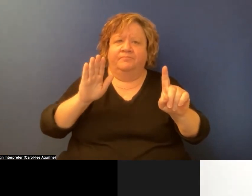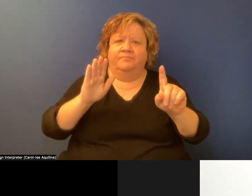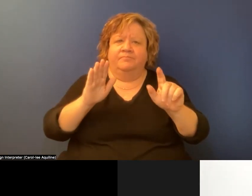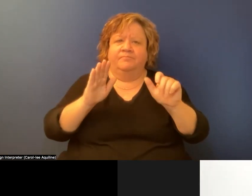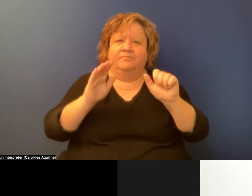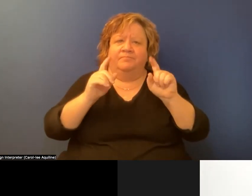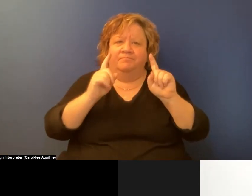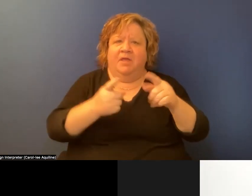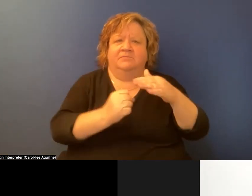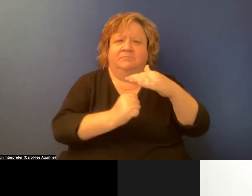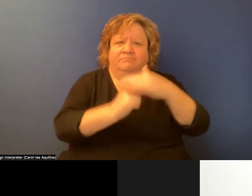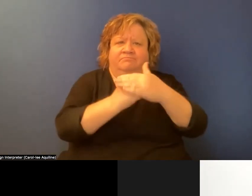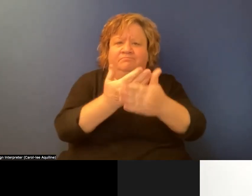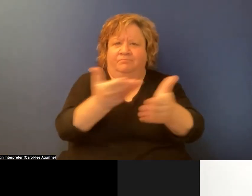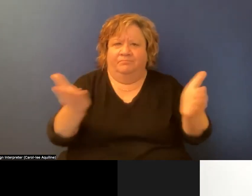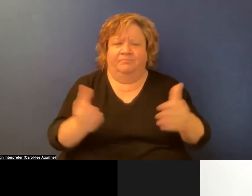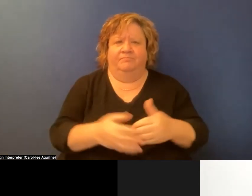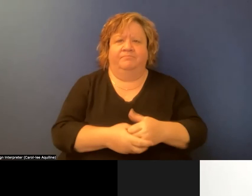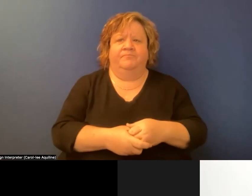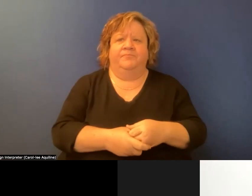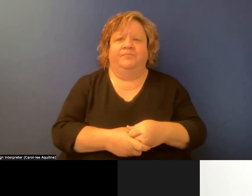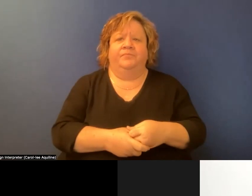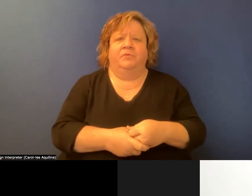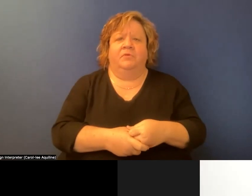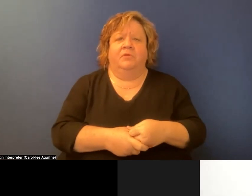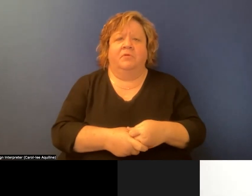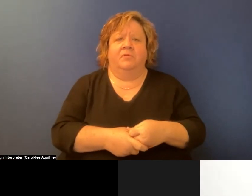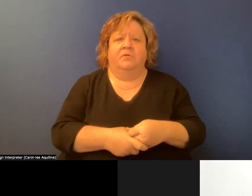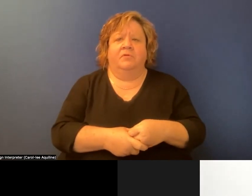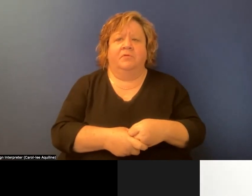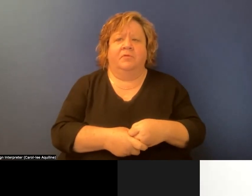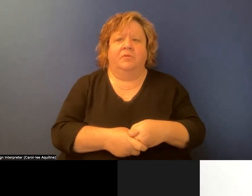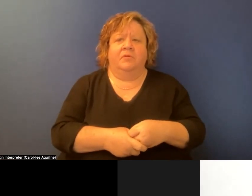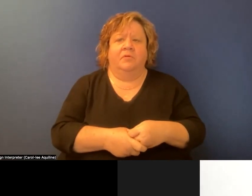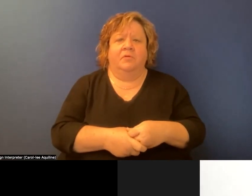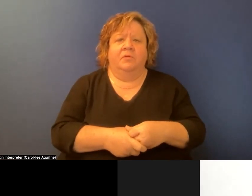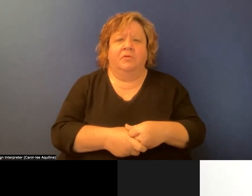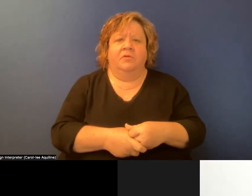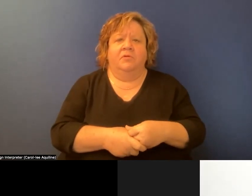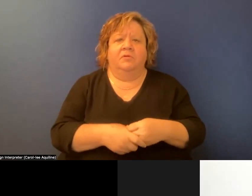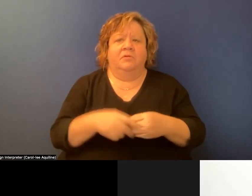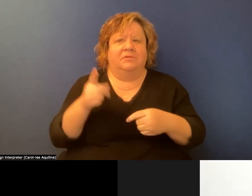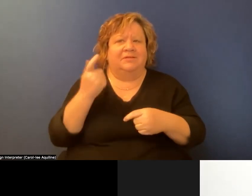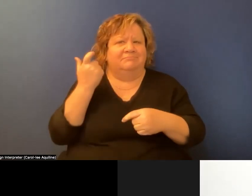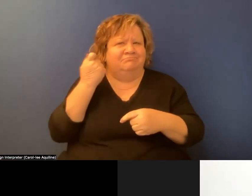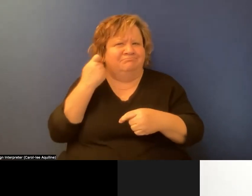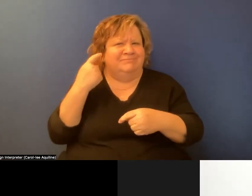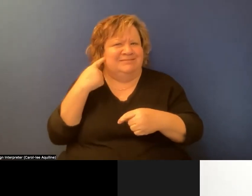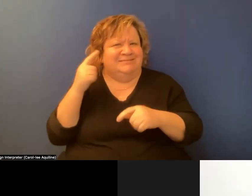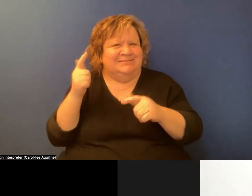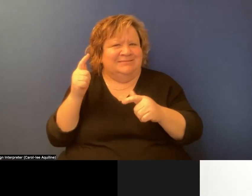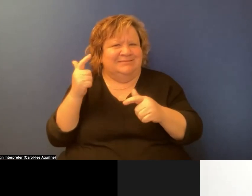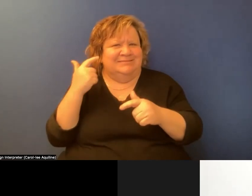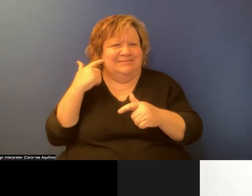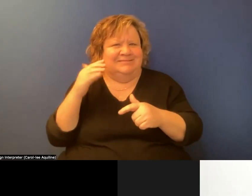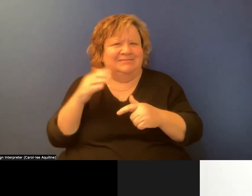and climate change, especially for OPDs led by women with disabilities, is important.